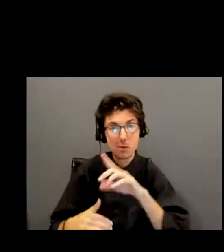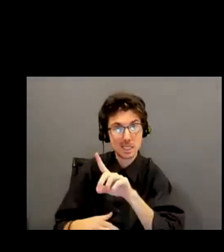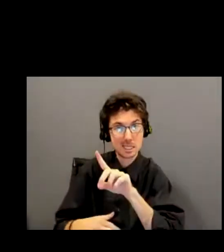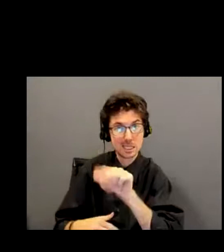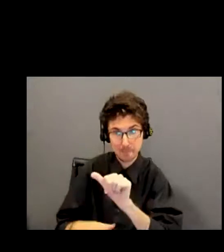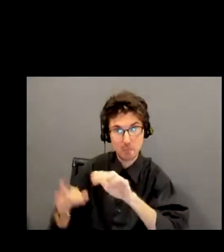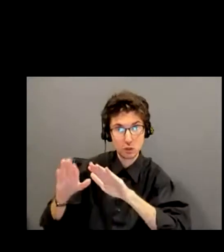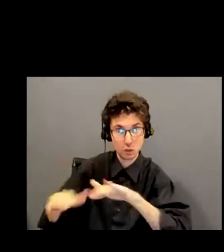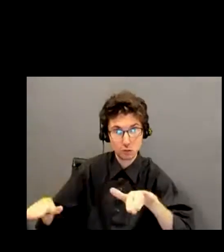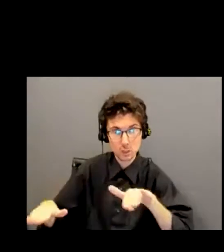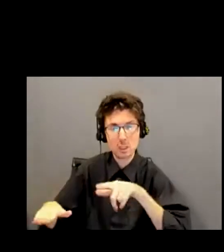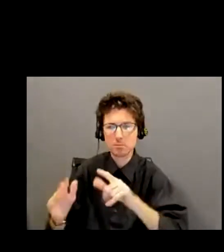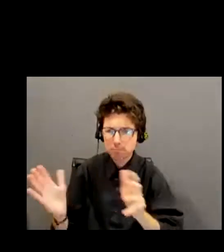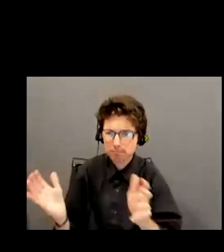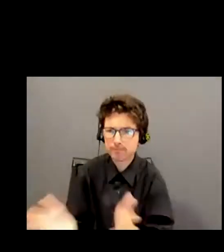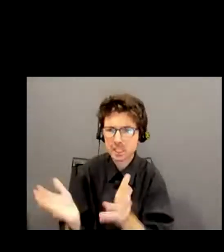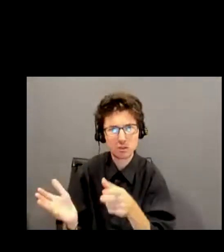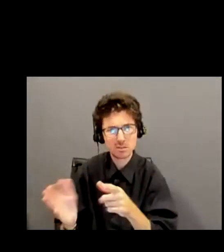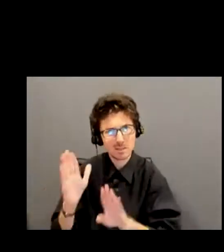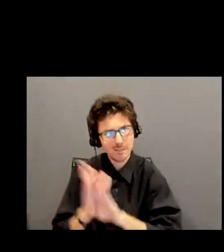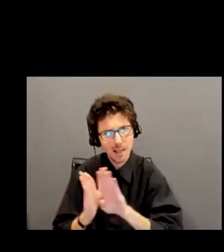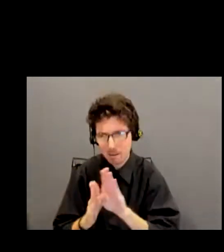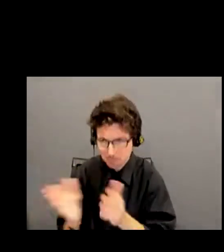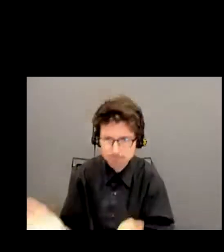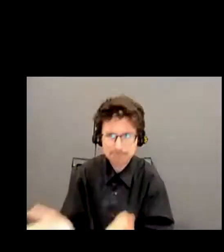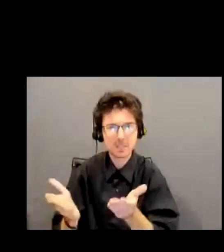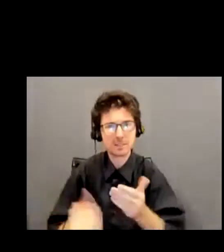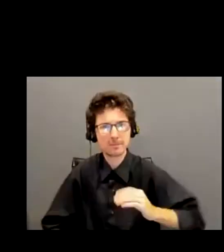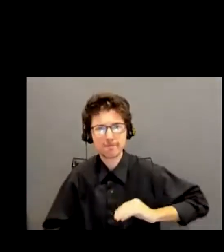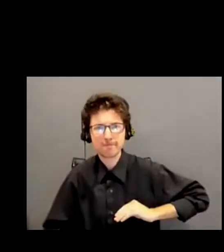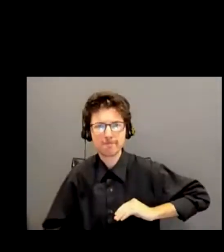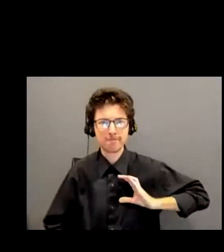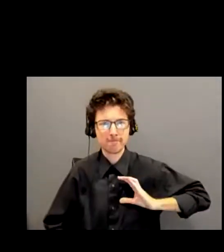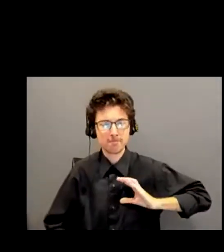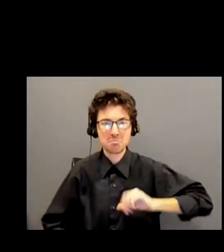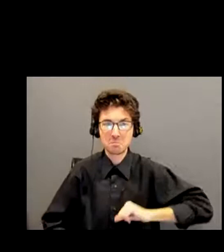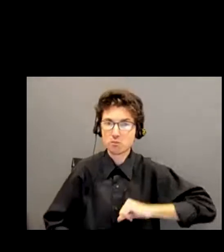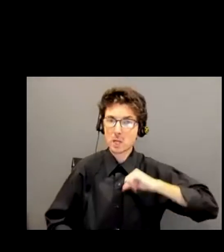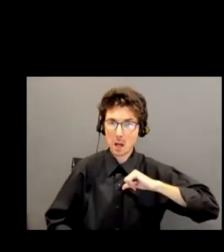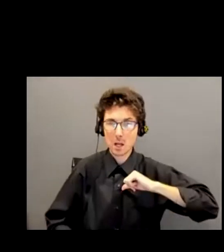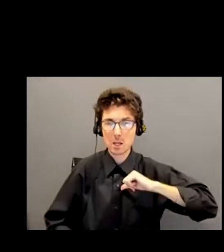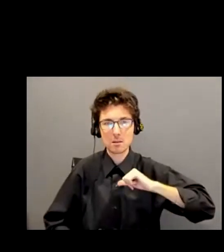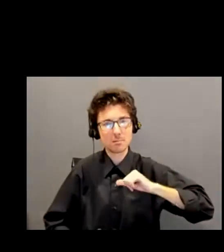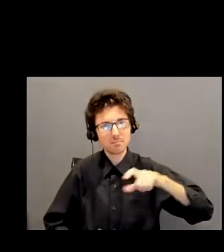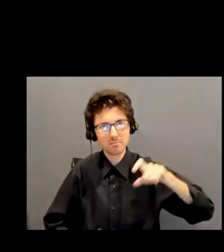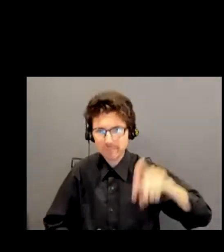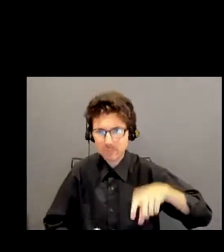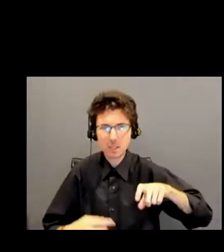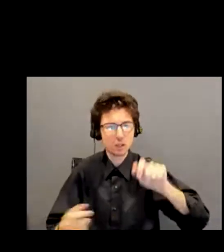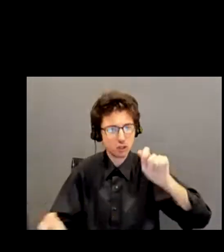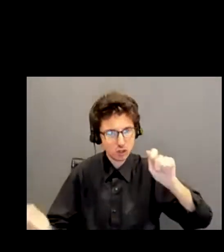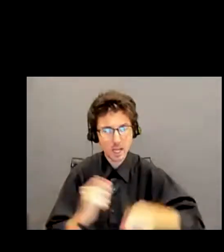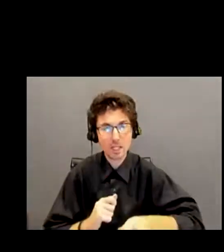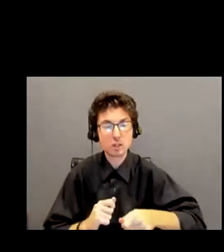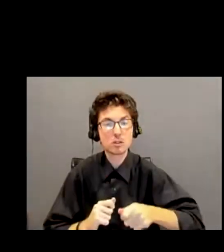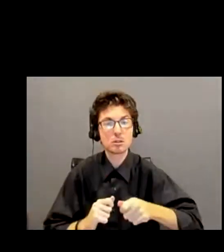the development of their self-confidence and pride. We need to change the social discourse from grace